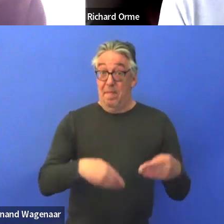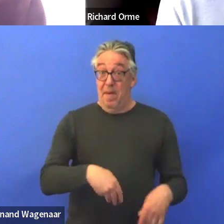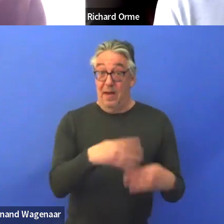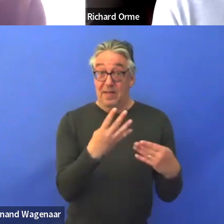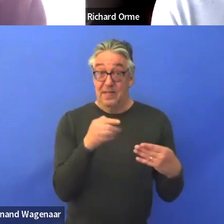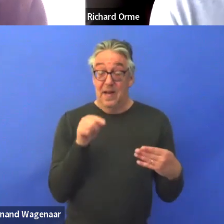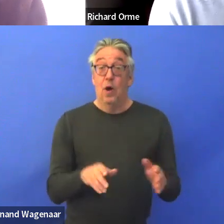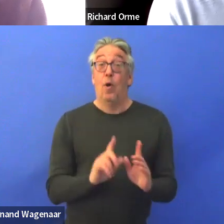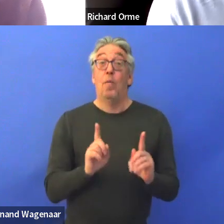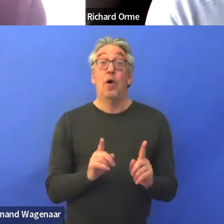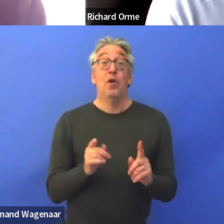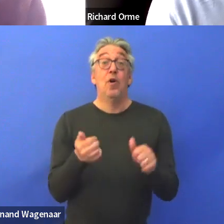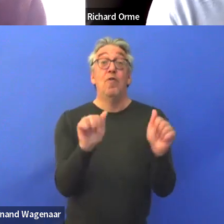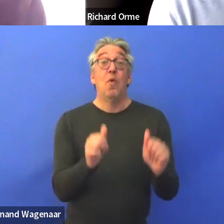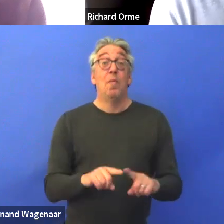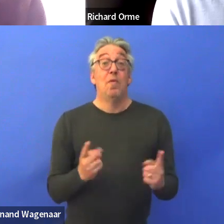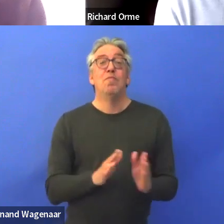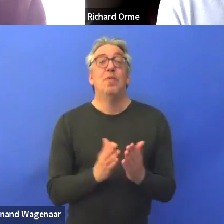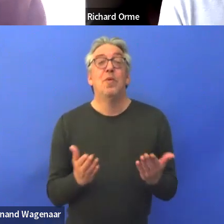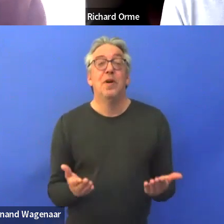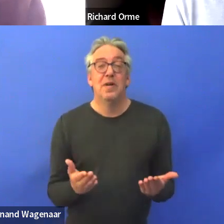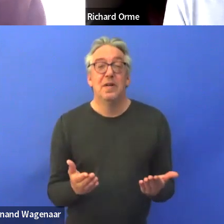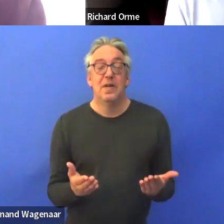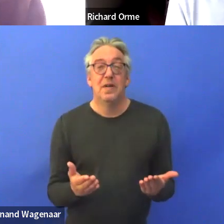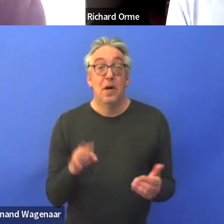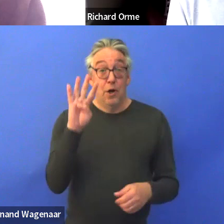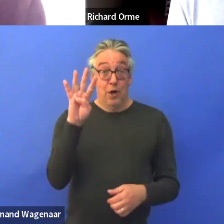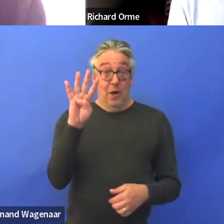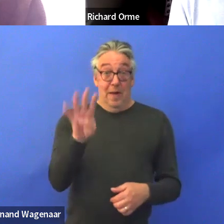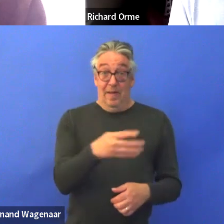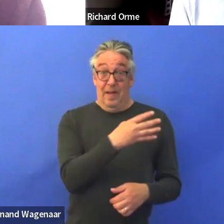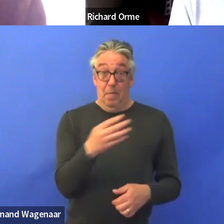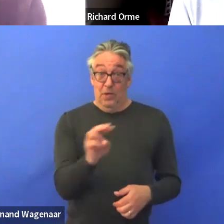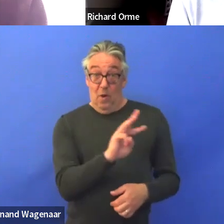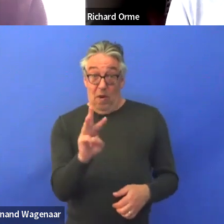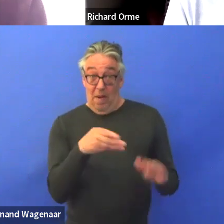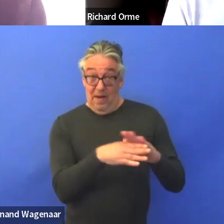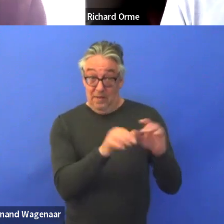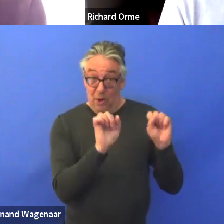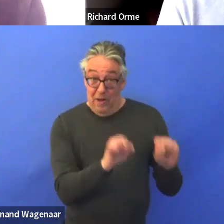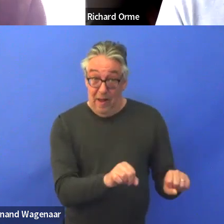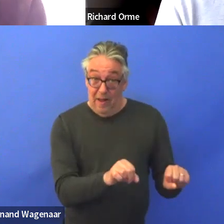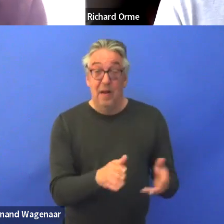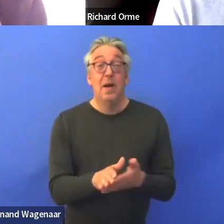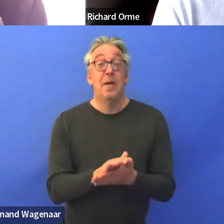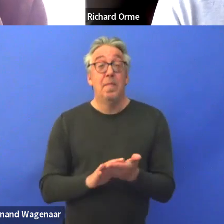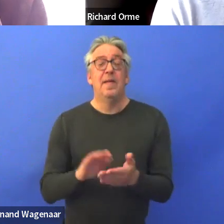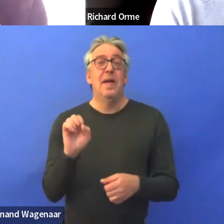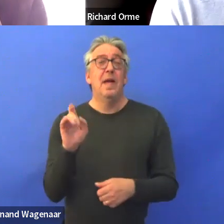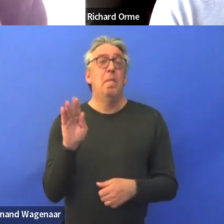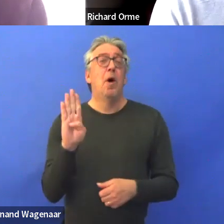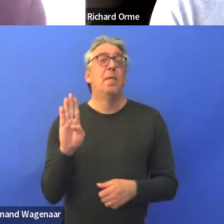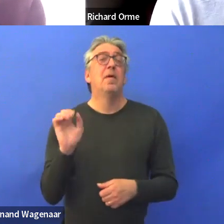book format. So if those tables can be made accessible on the web, they can also be made accessible within